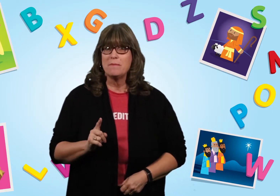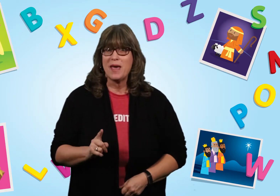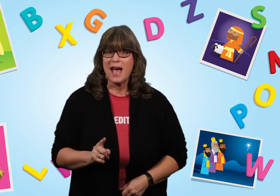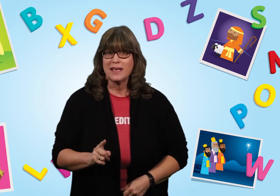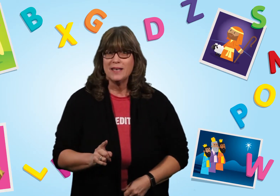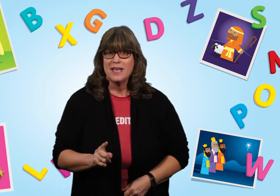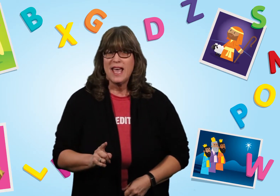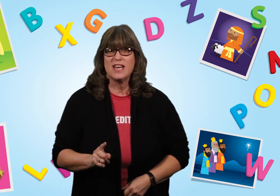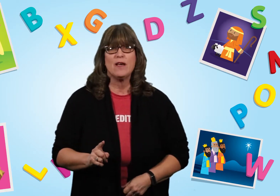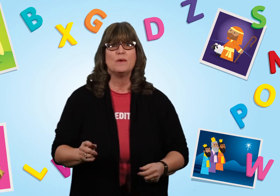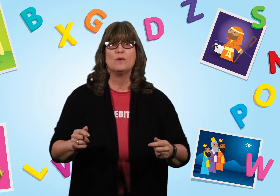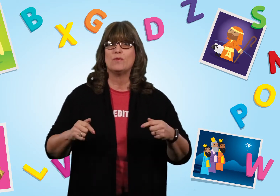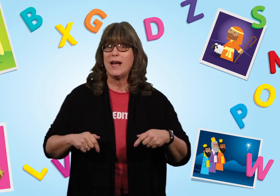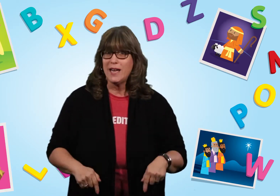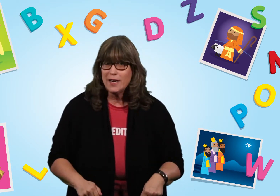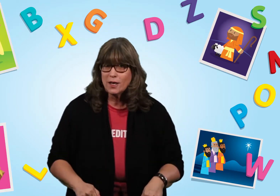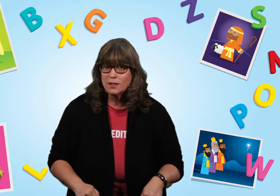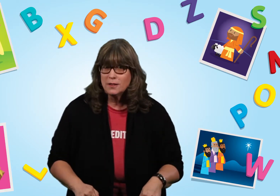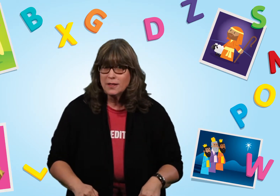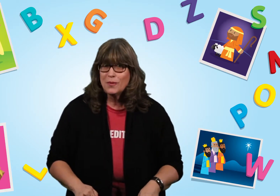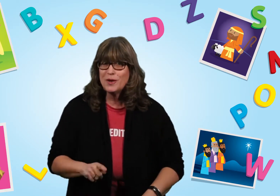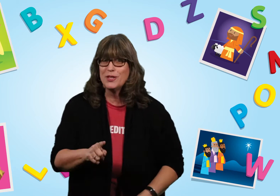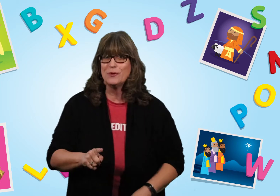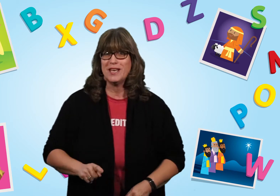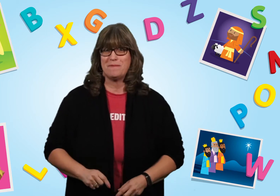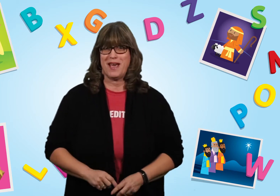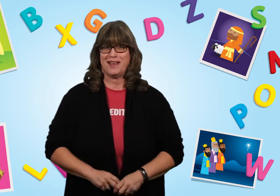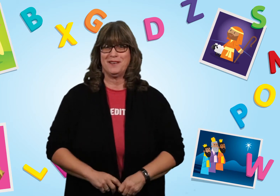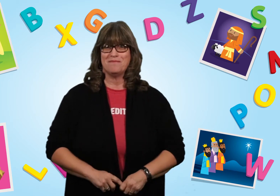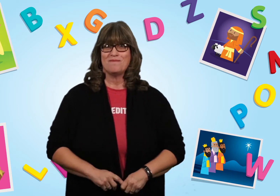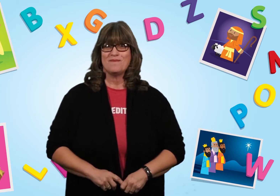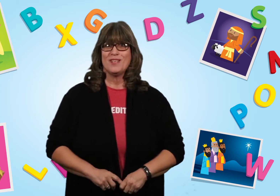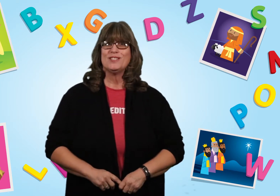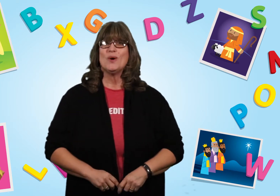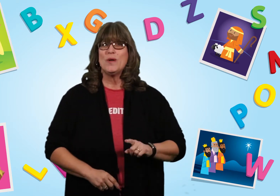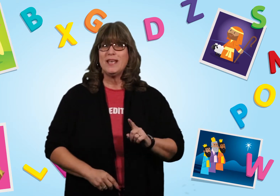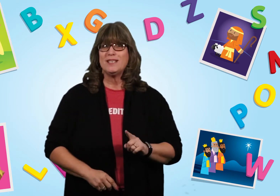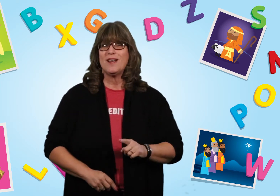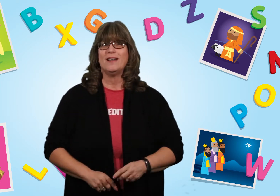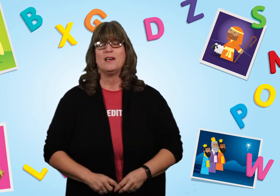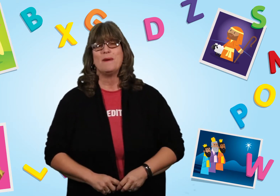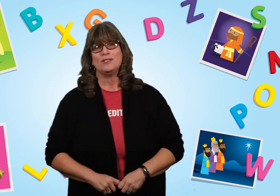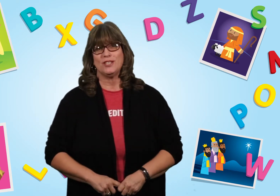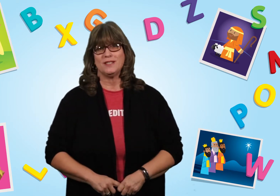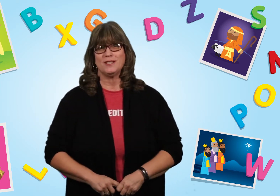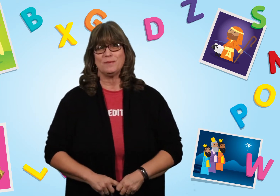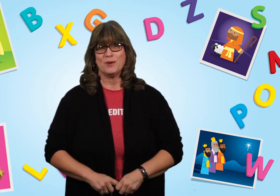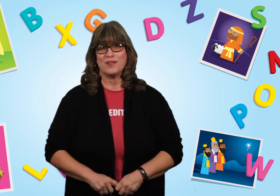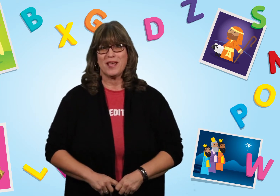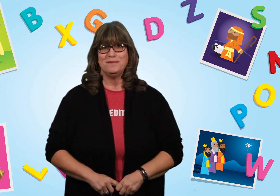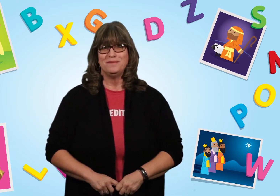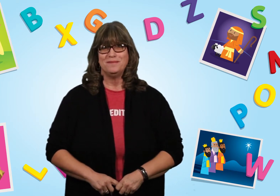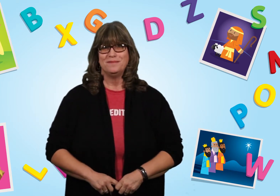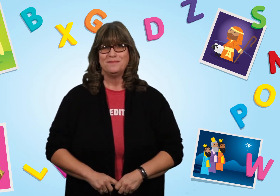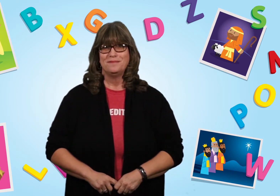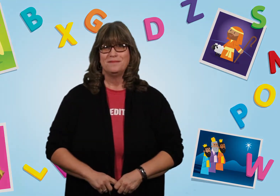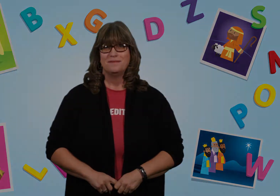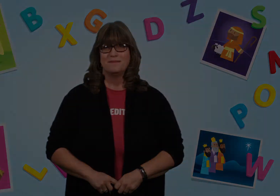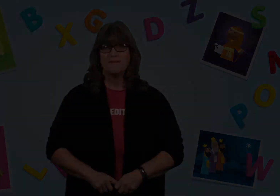be right back and I will be right here when you get back so we can talk about Jesus' birthday.